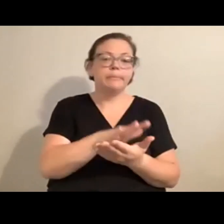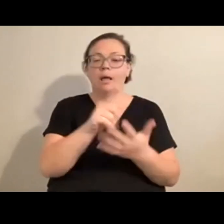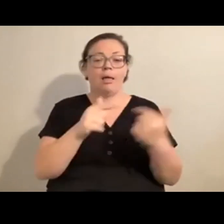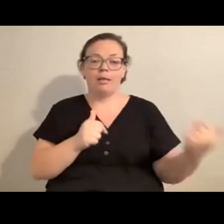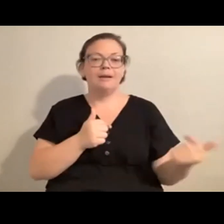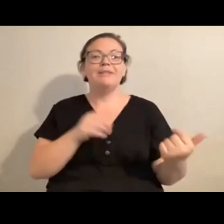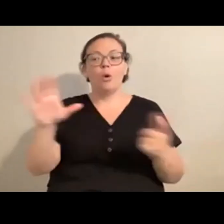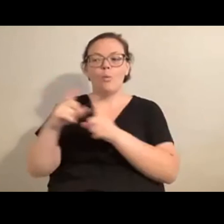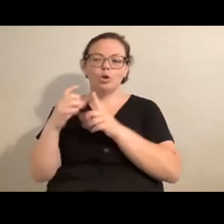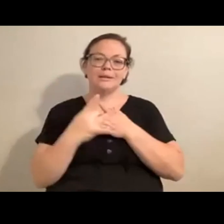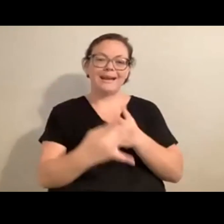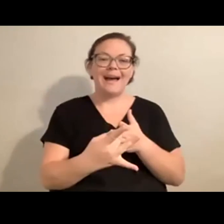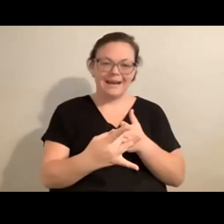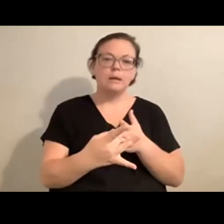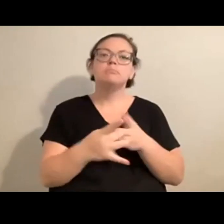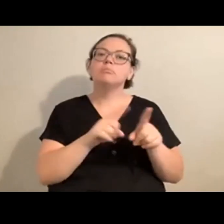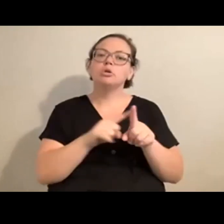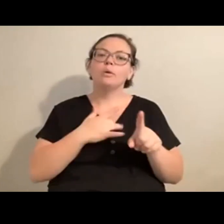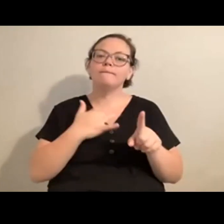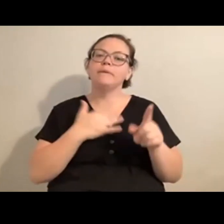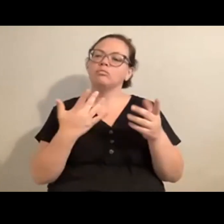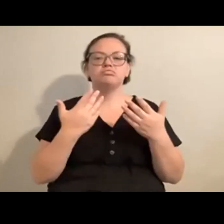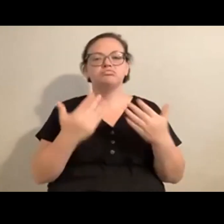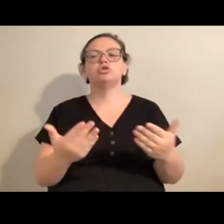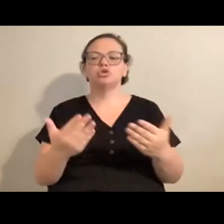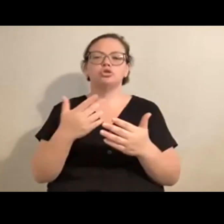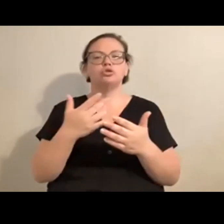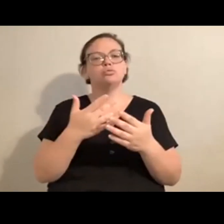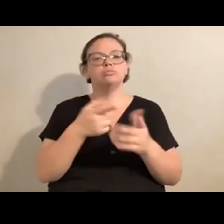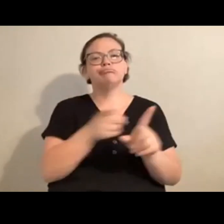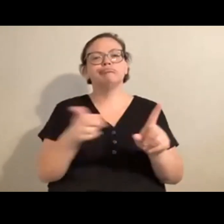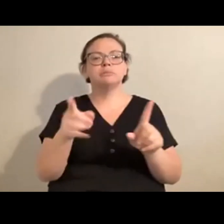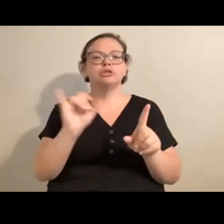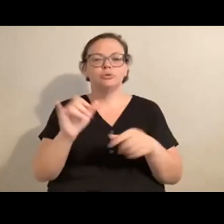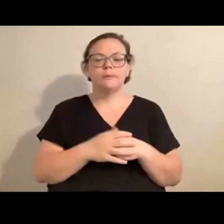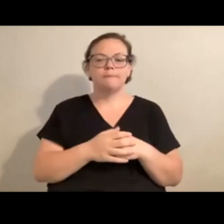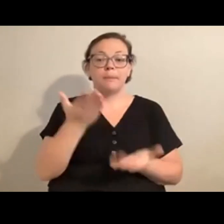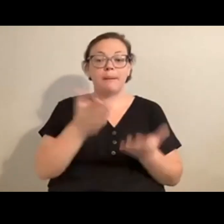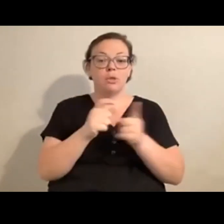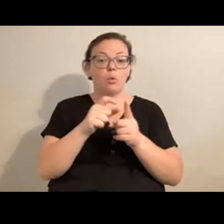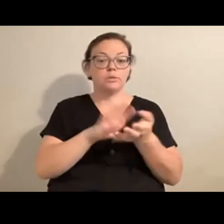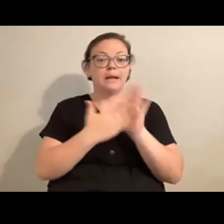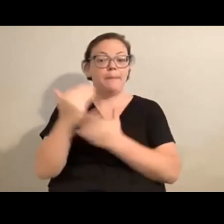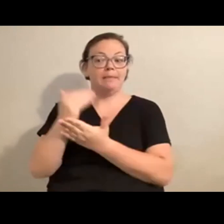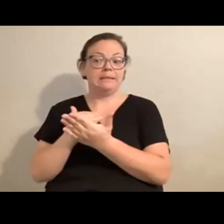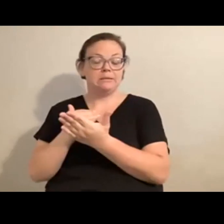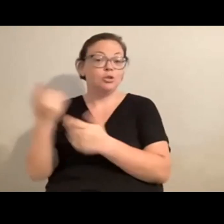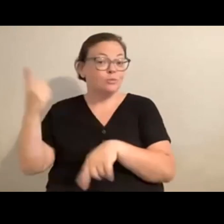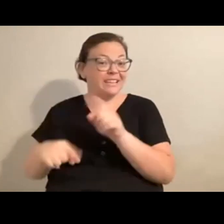be your guide, but also feel free to divest from them as well. Maybe those words become a list you can't use.